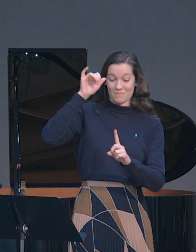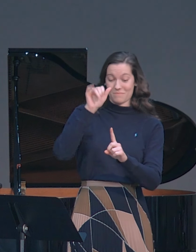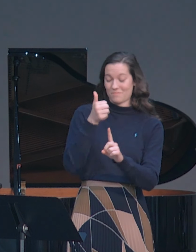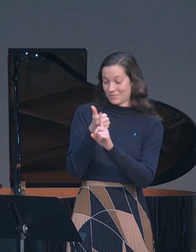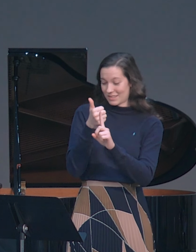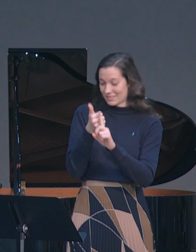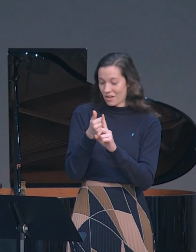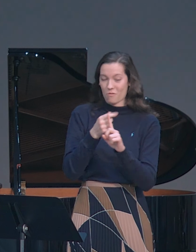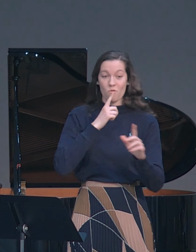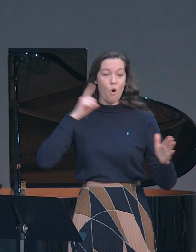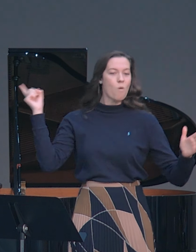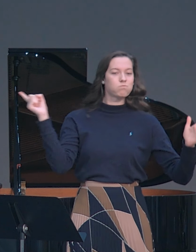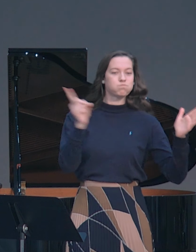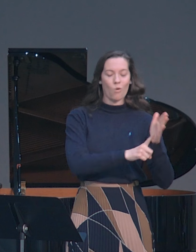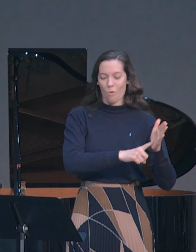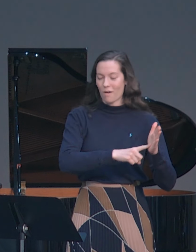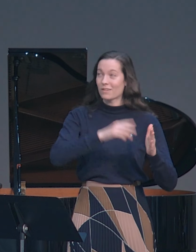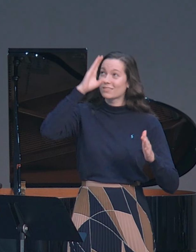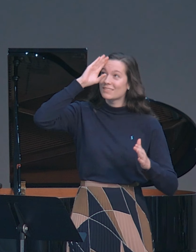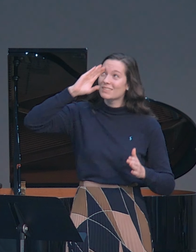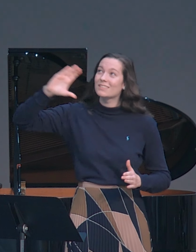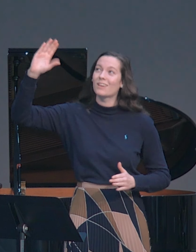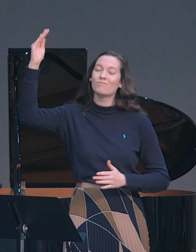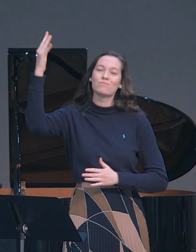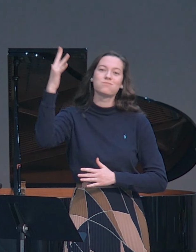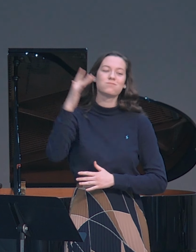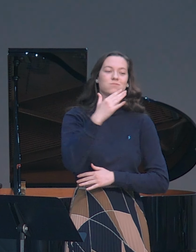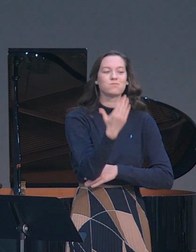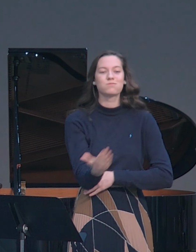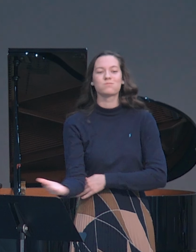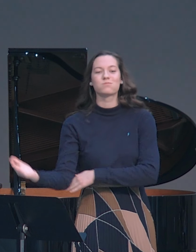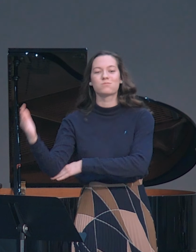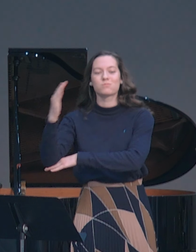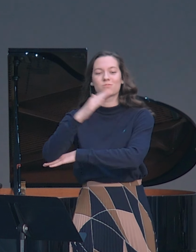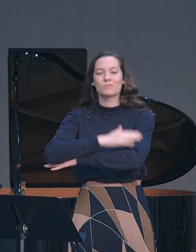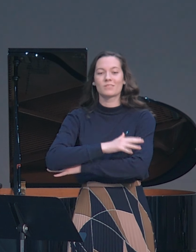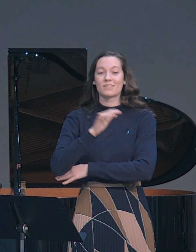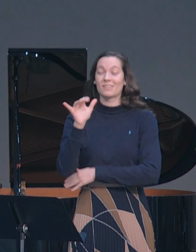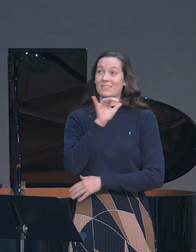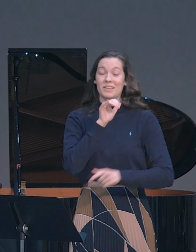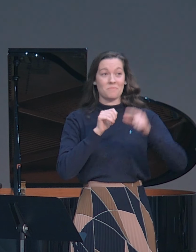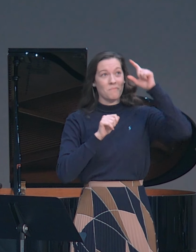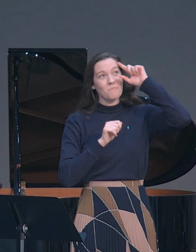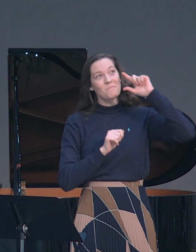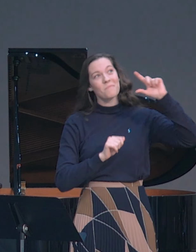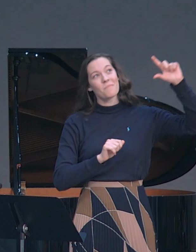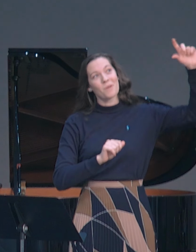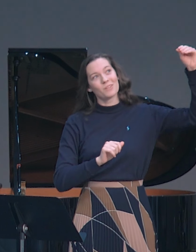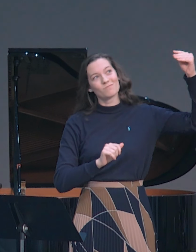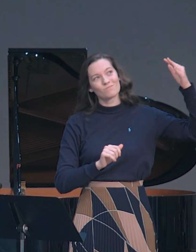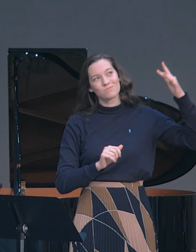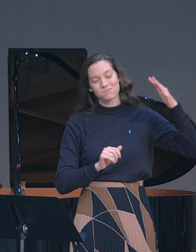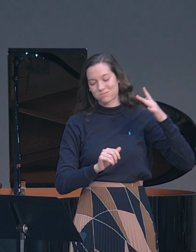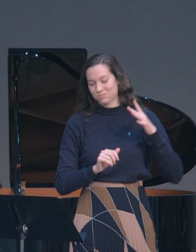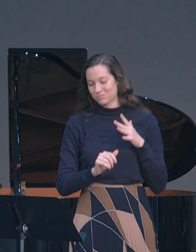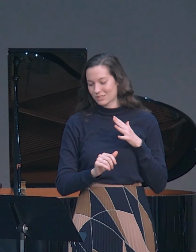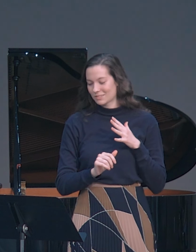sun to rule the day. The moon shines full at